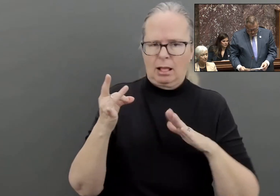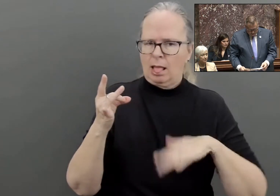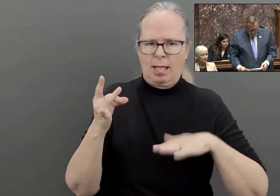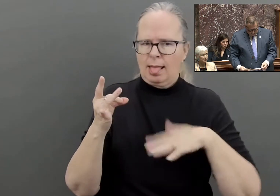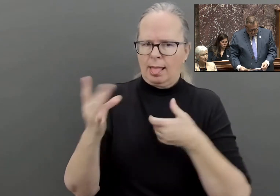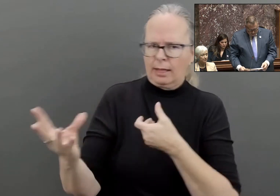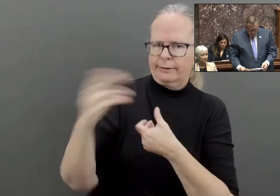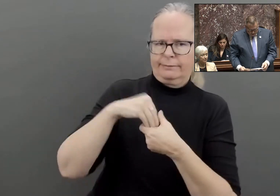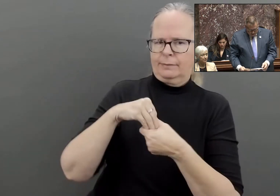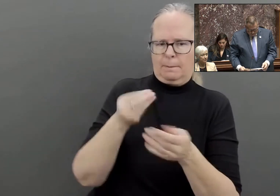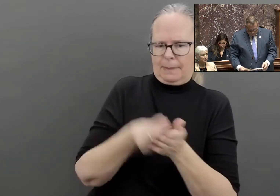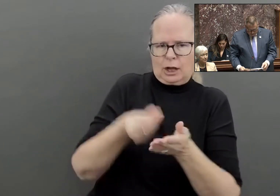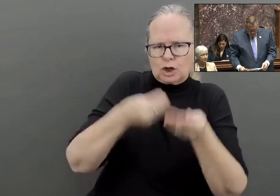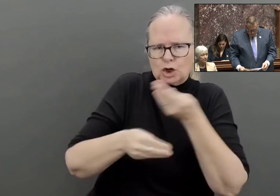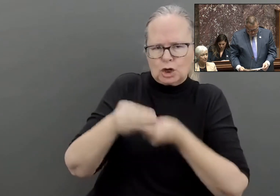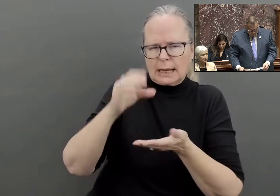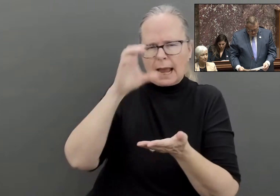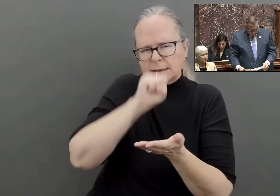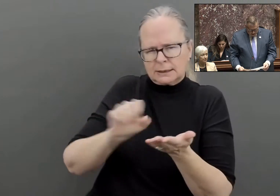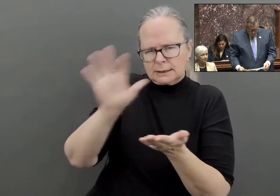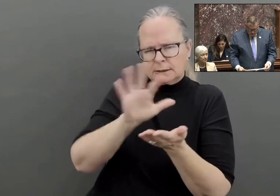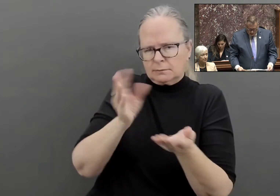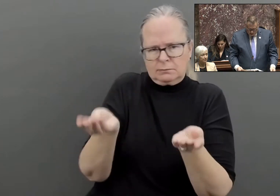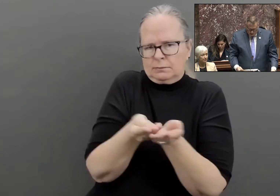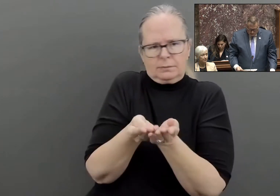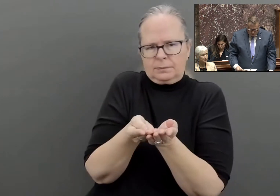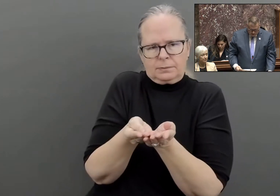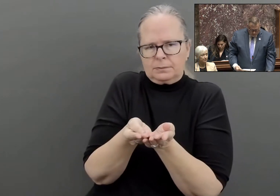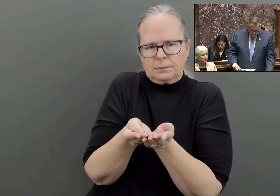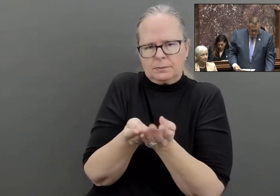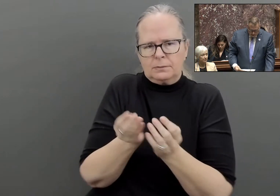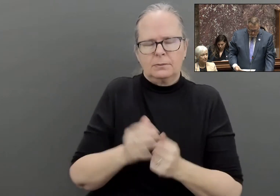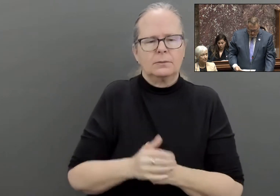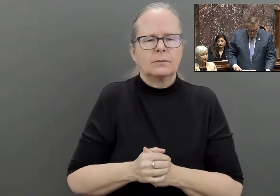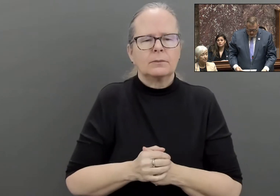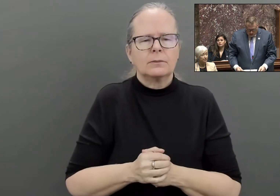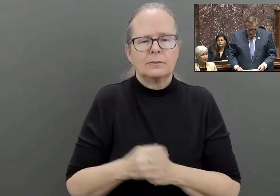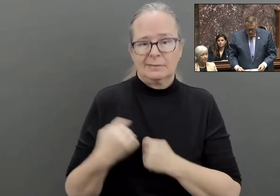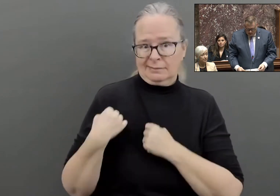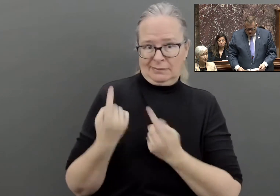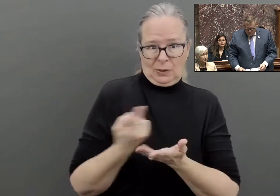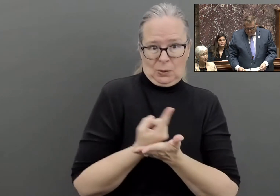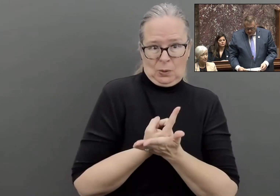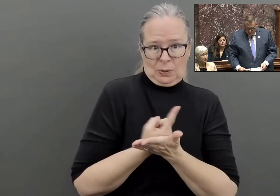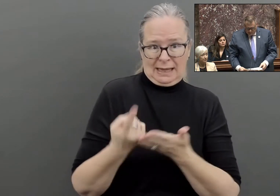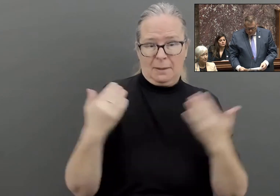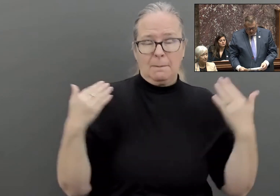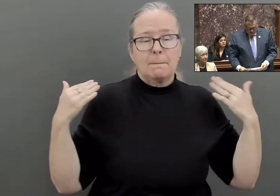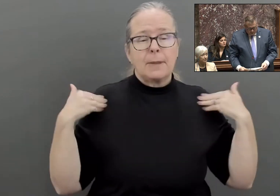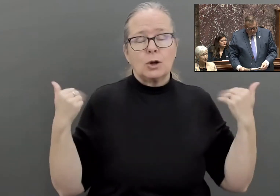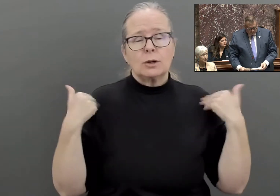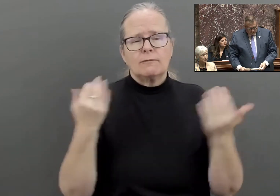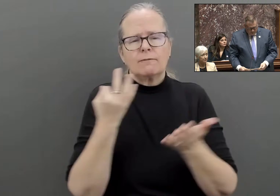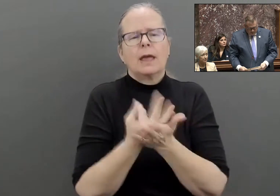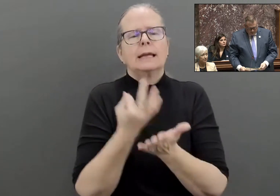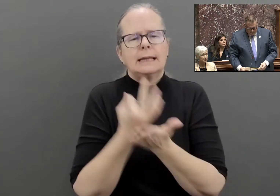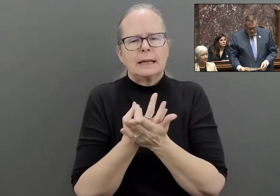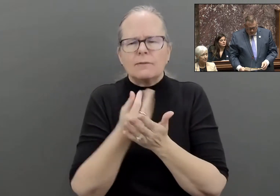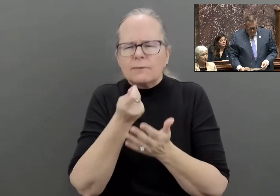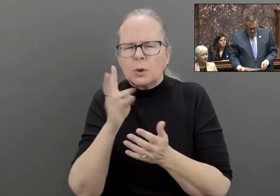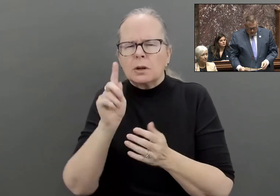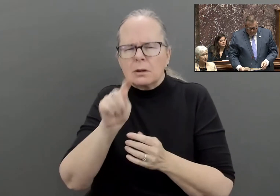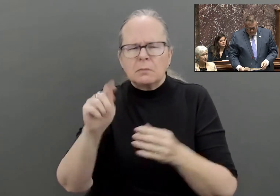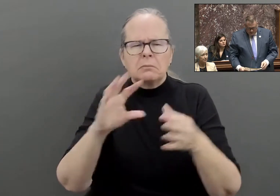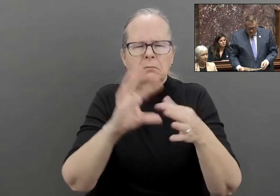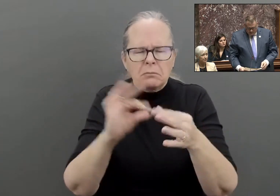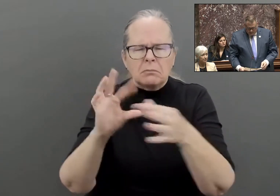several statements by the Minister of Finance over the last week that have led me to call this point of privilege. When the Minister of Finance was questioned March 31st during